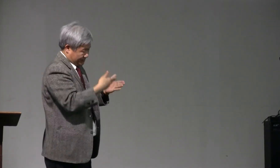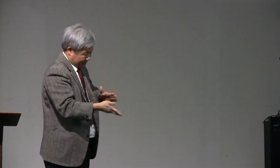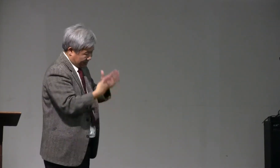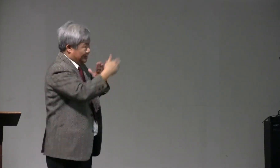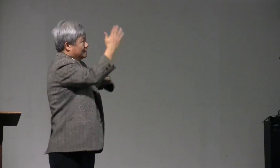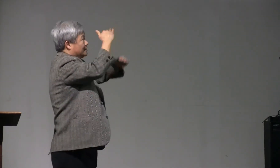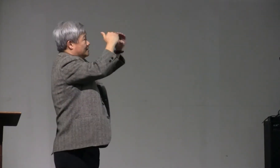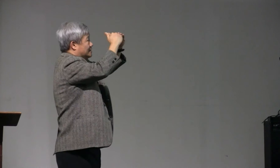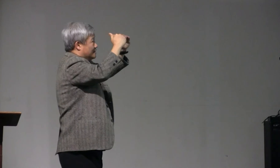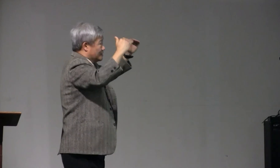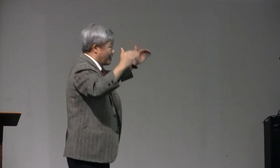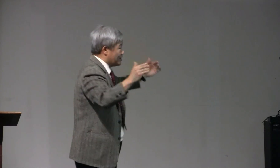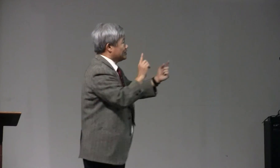earth.